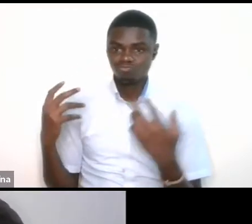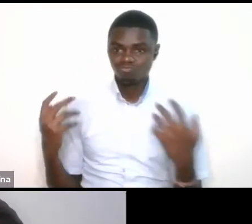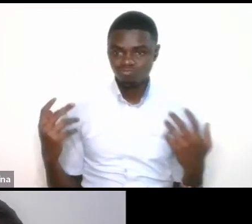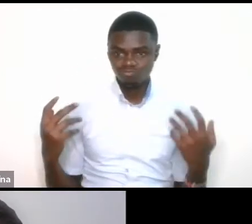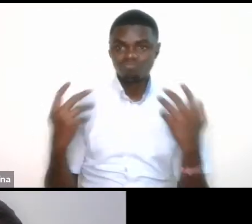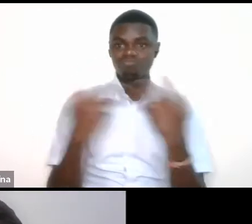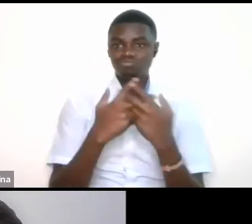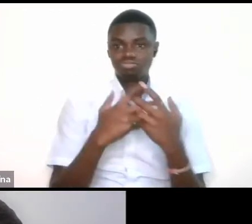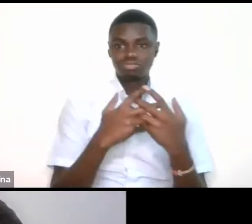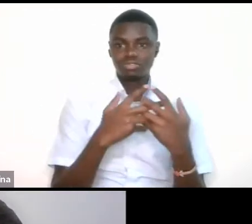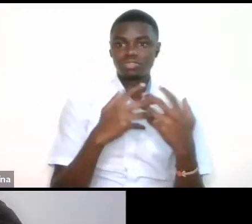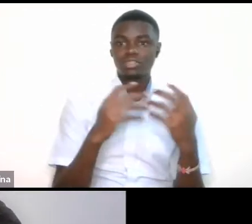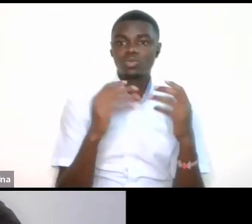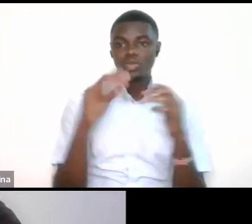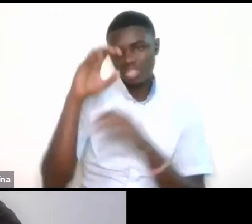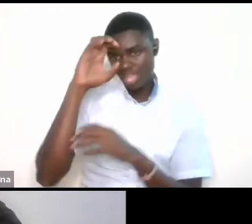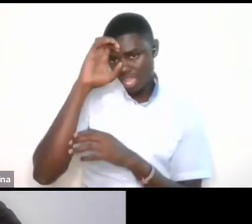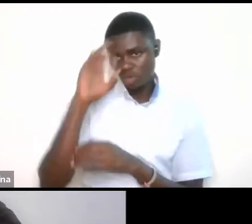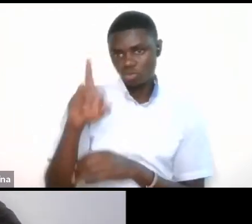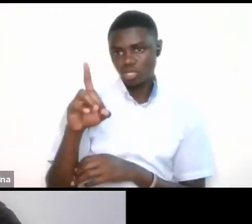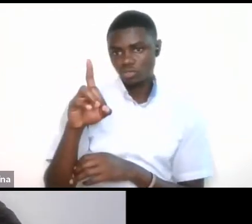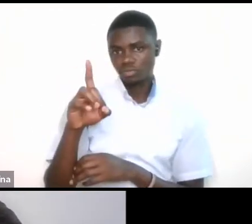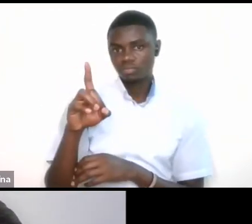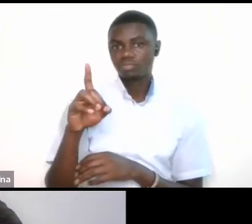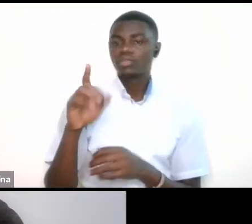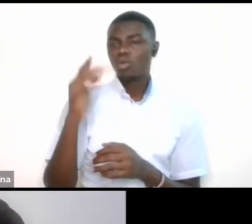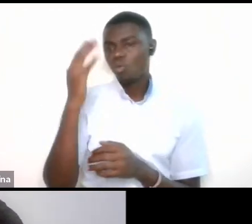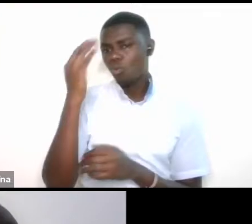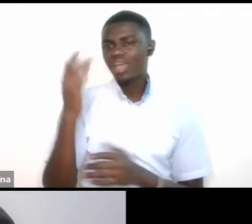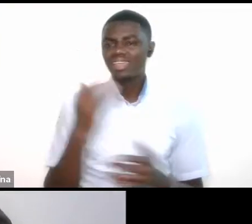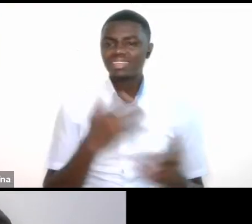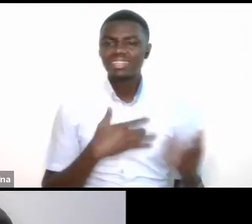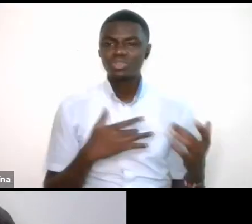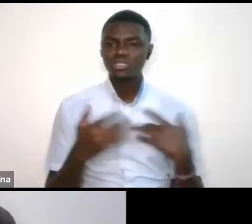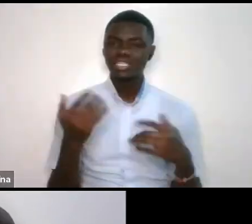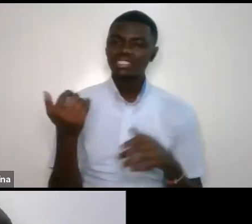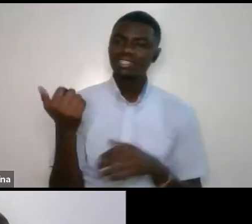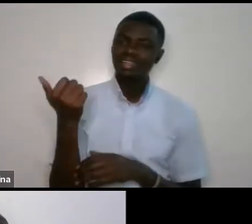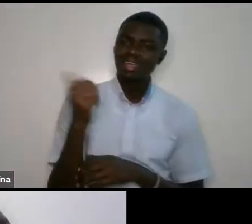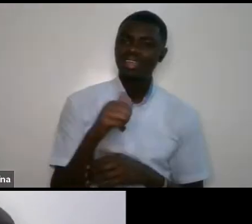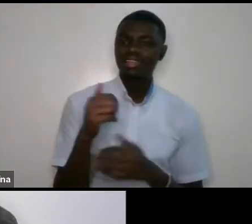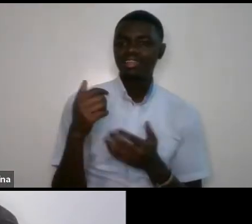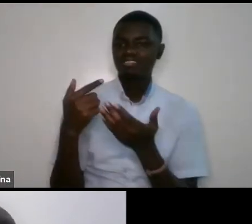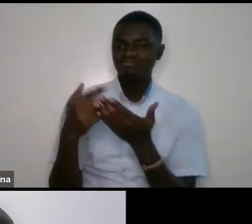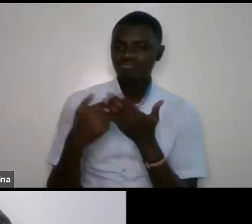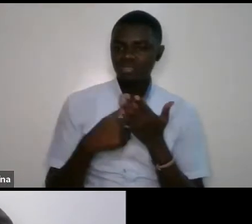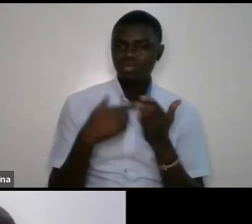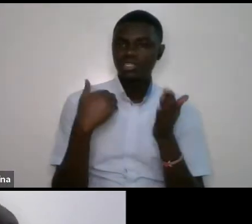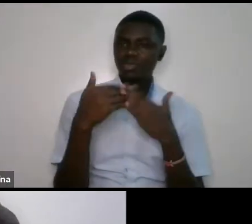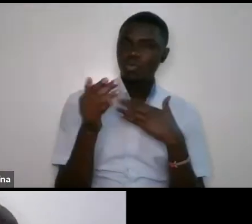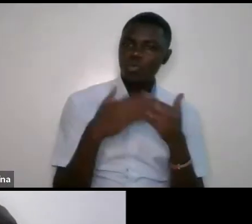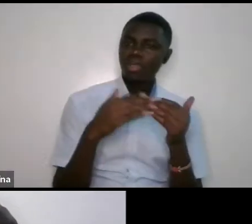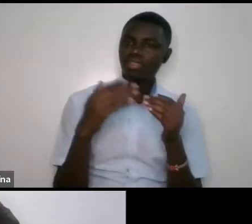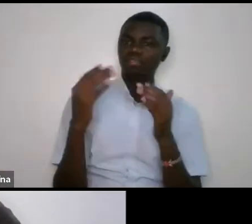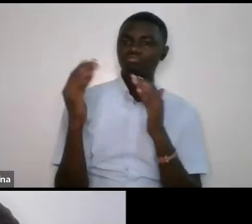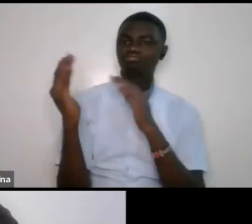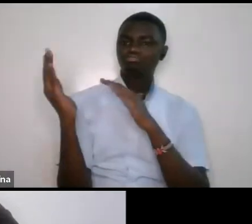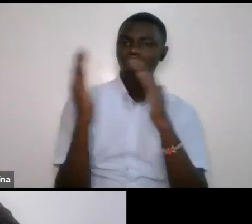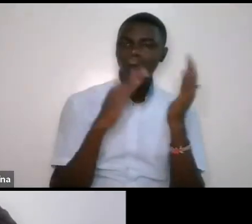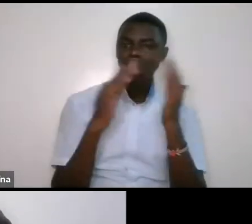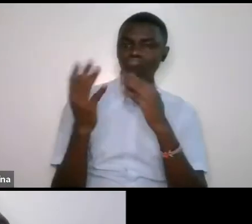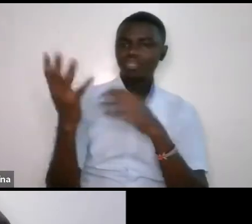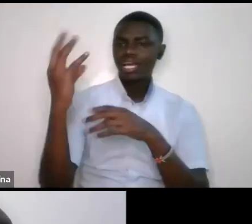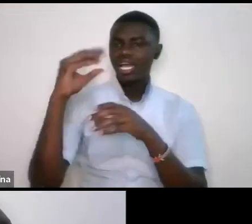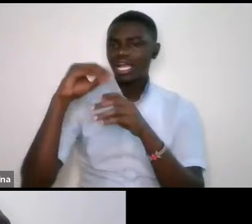education as it concerns any debate, whether it's climate, whether it's inclusive